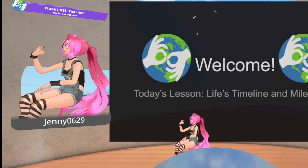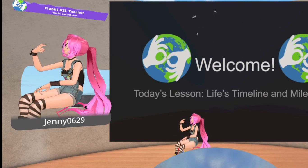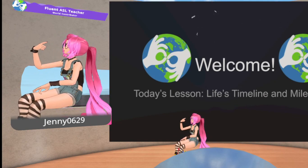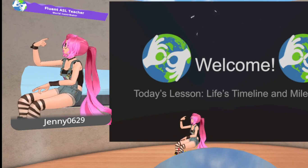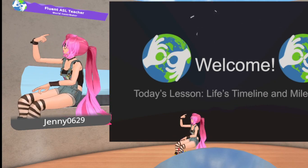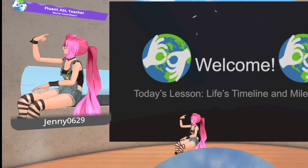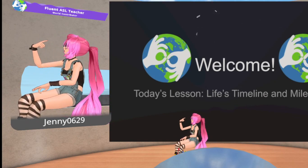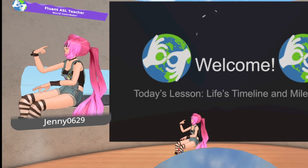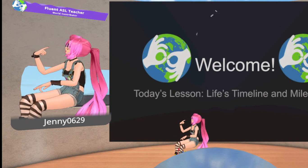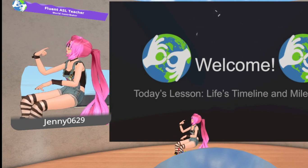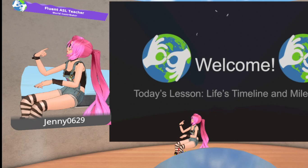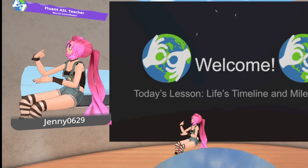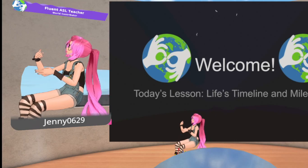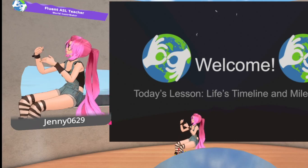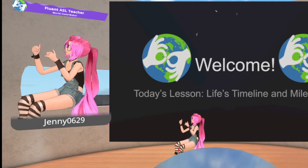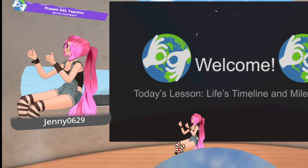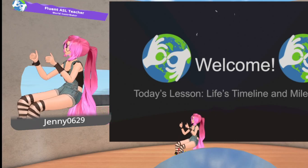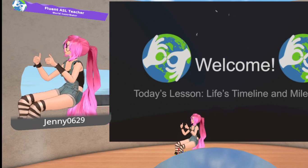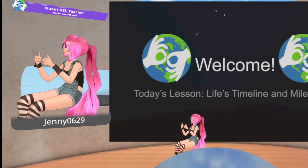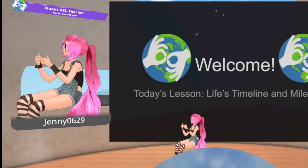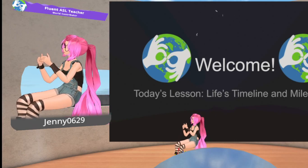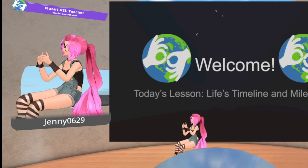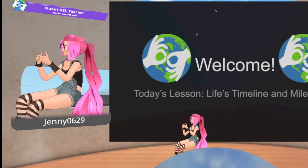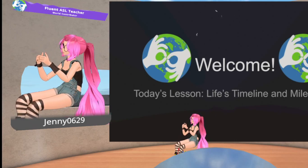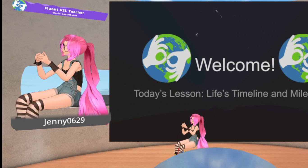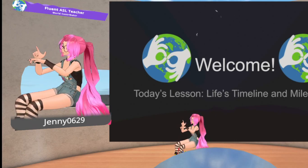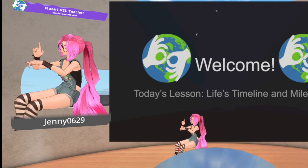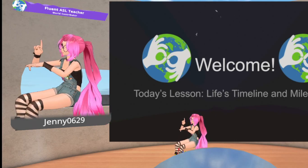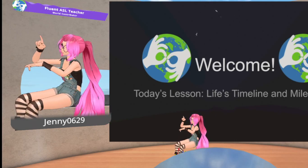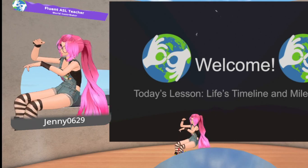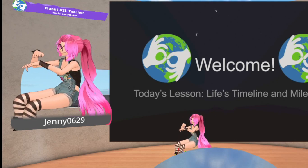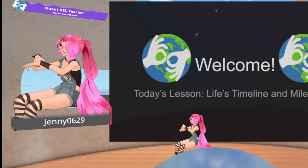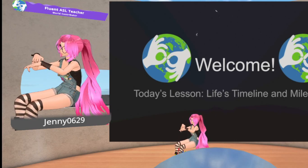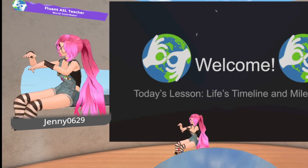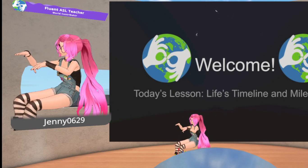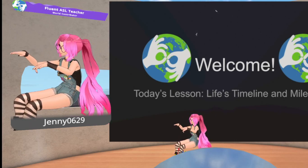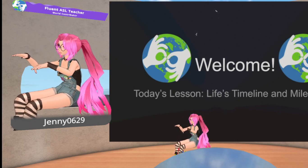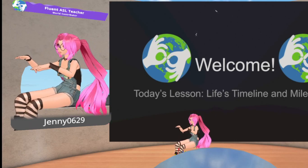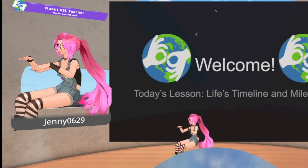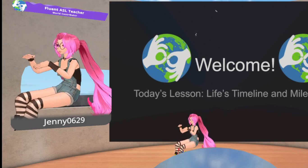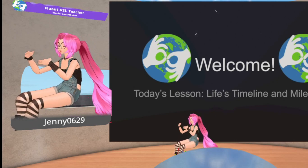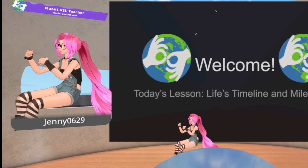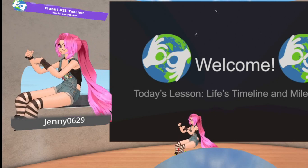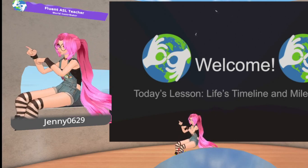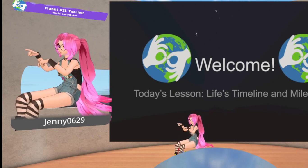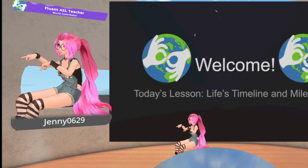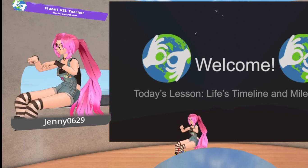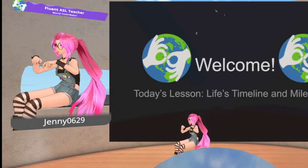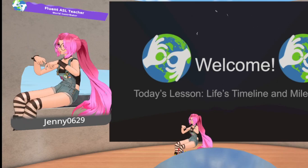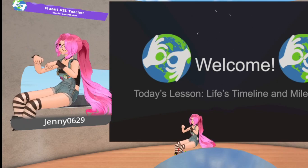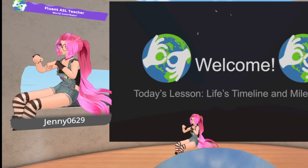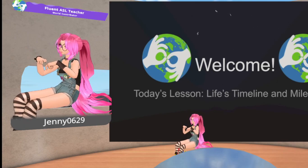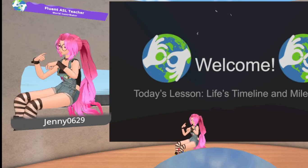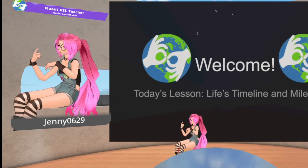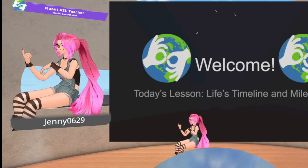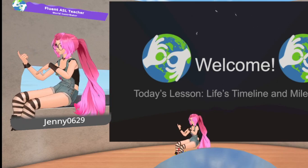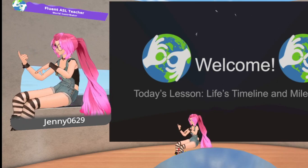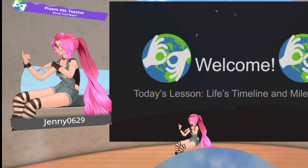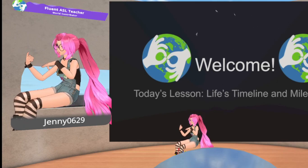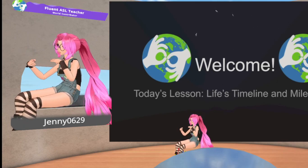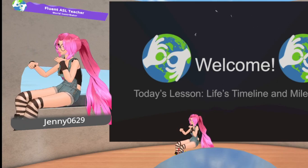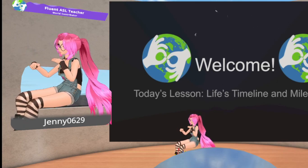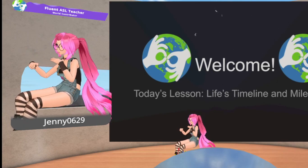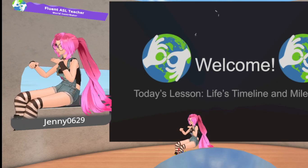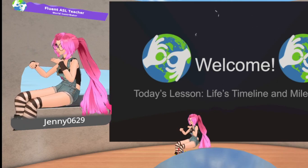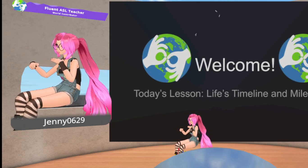it's like black shape, follow person on ground. Like it's like a bunch of different signs instead of